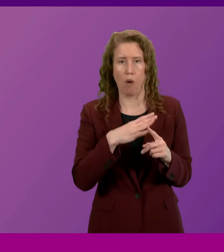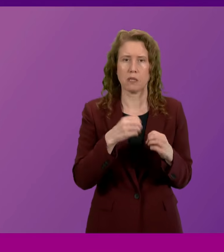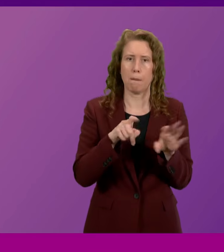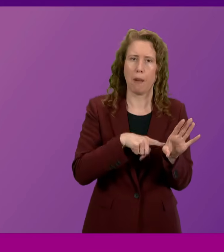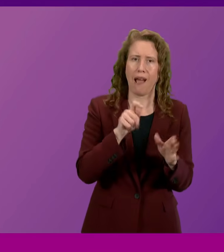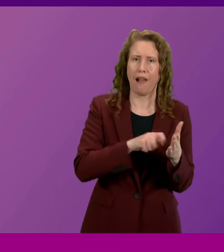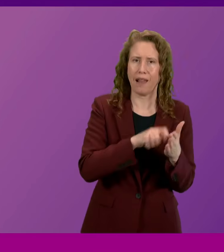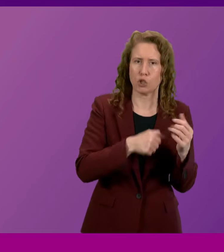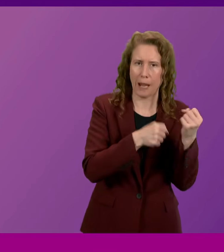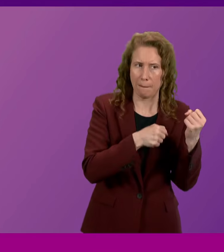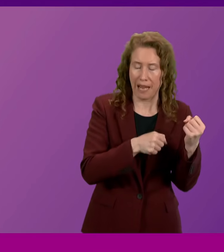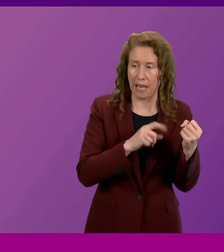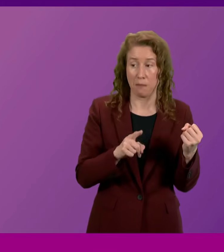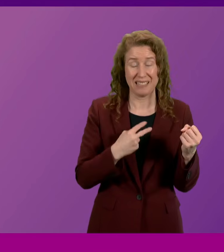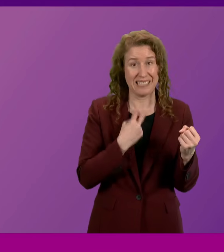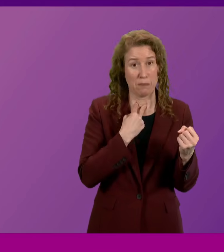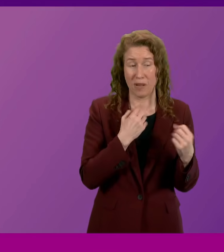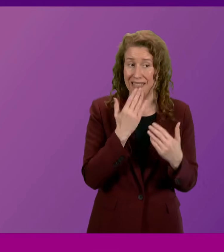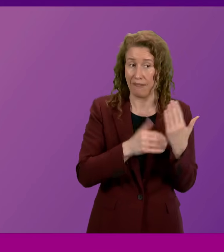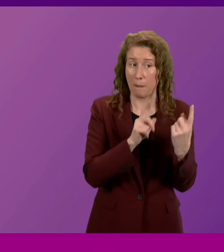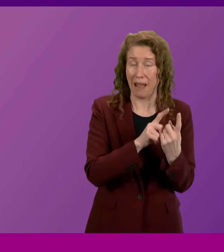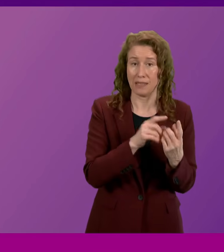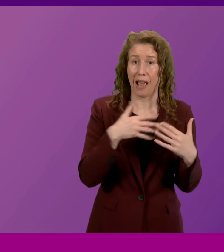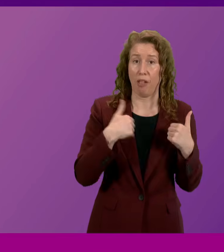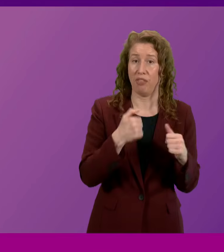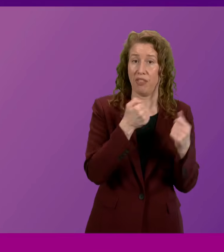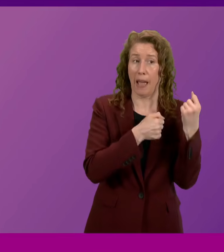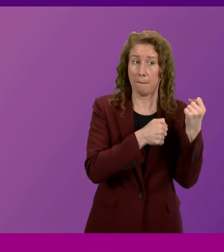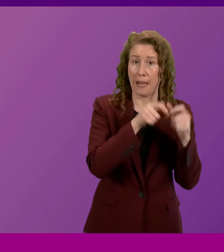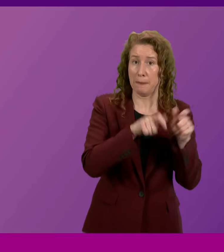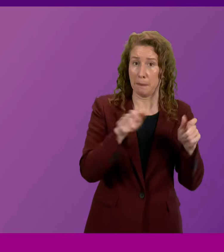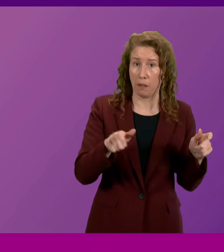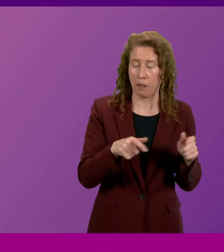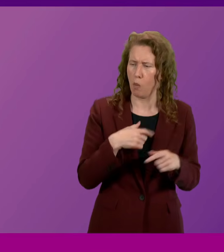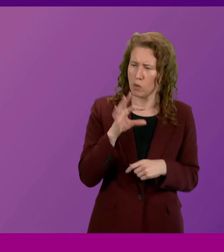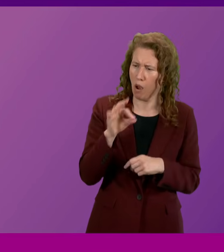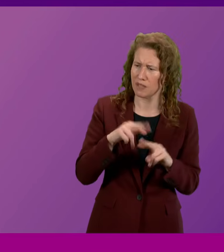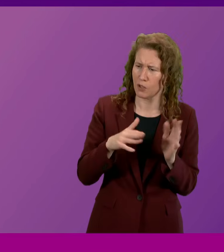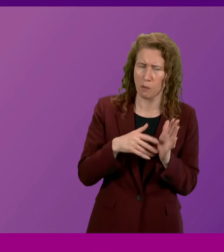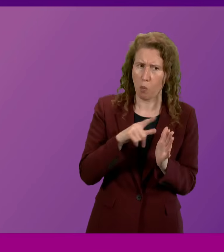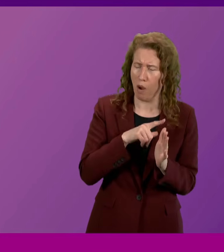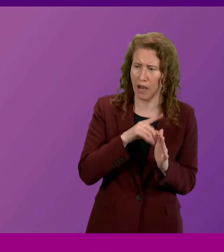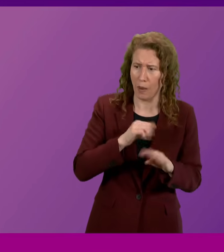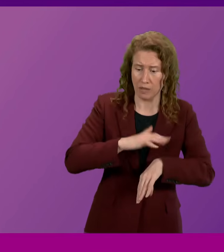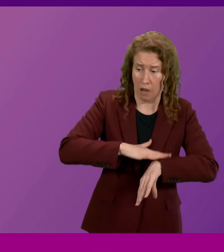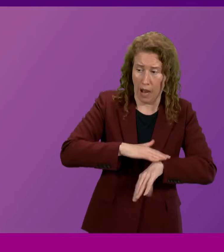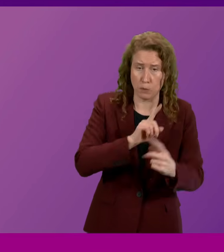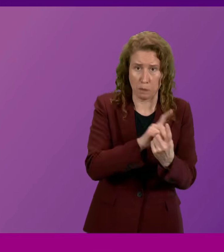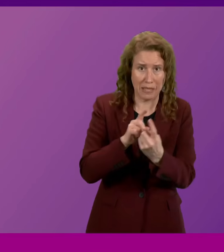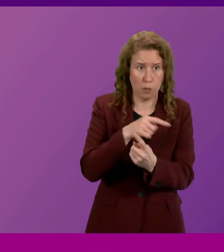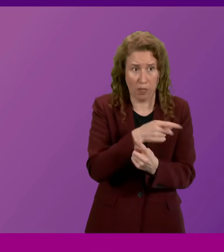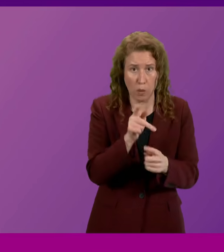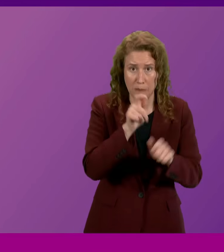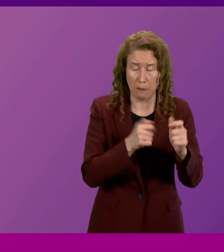campaign. But to their disappointment, he didn't meet with local health campaigners. So can I ask the First Minister why he didn't find time to meet with those